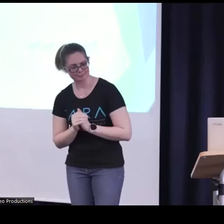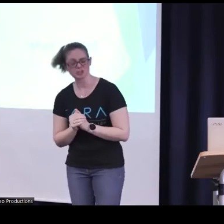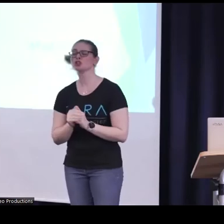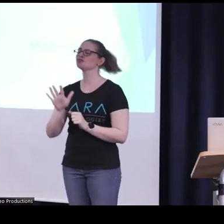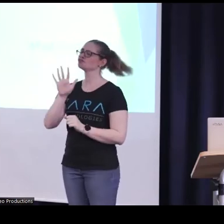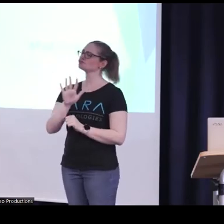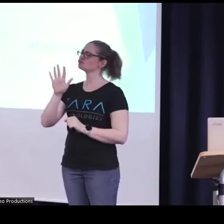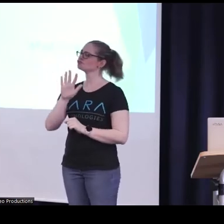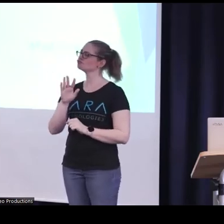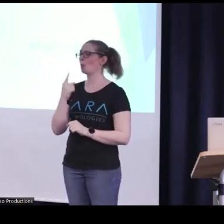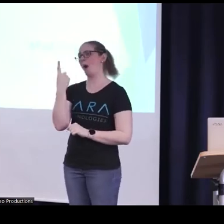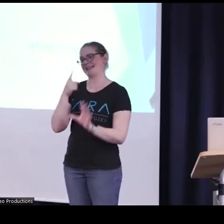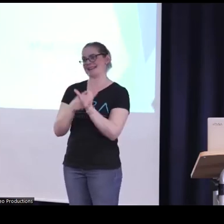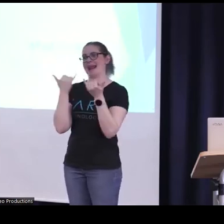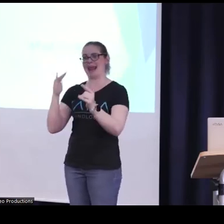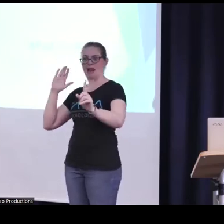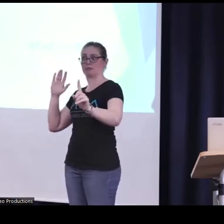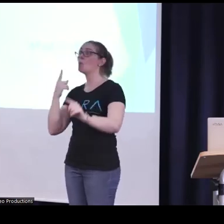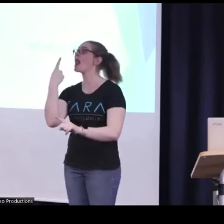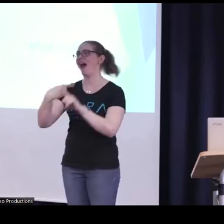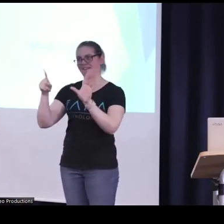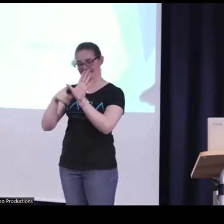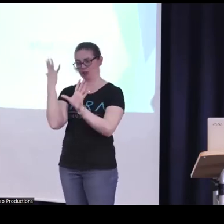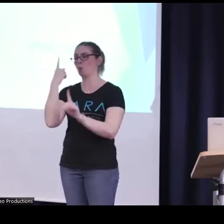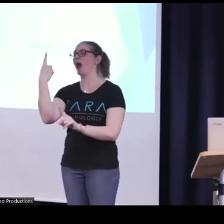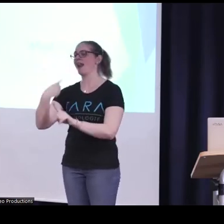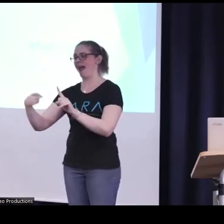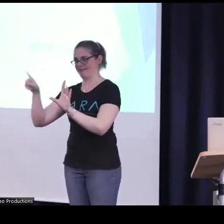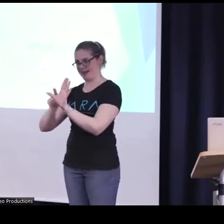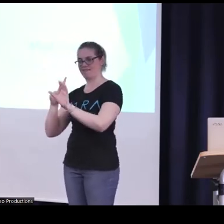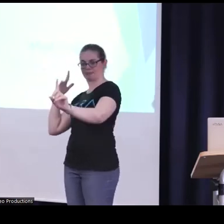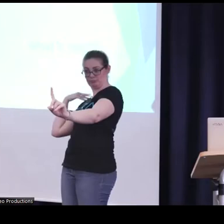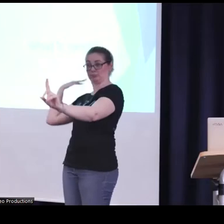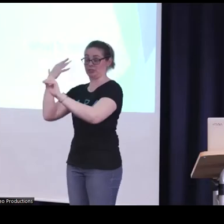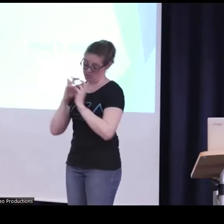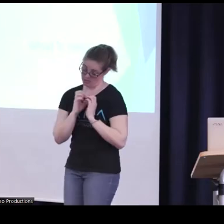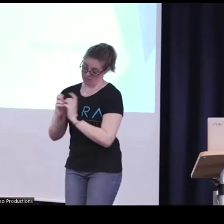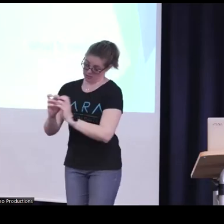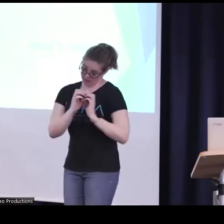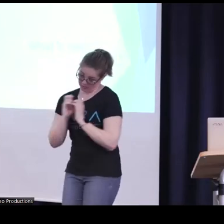and we thought, okay, so it's been about a year and a half now.